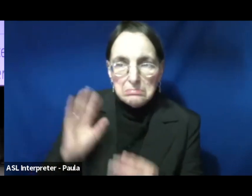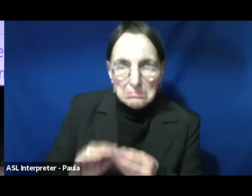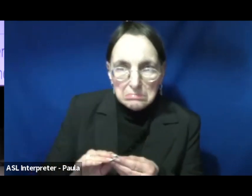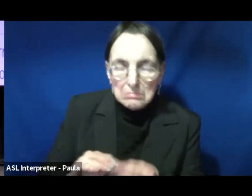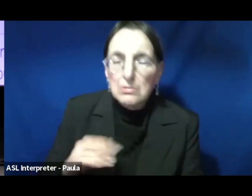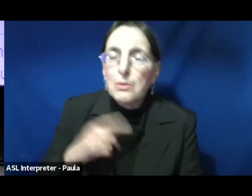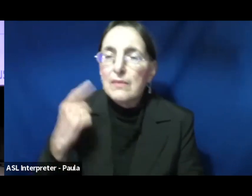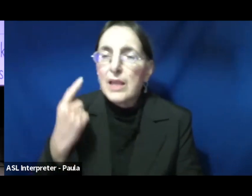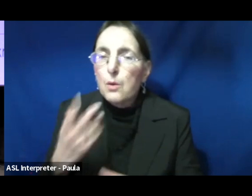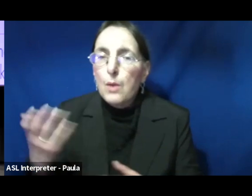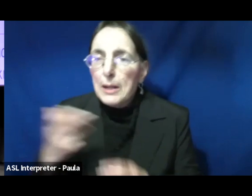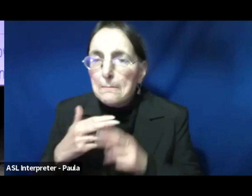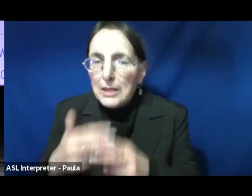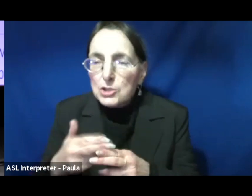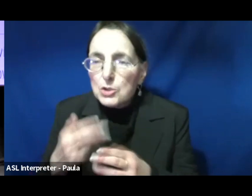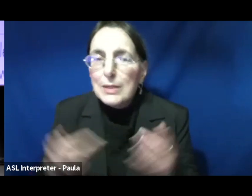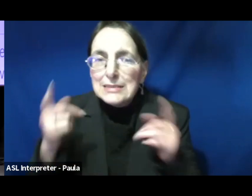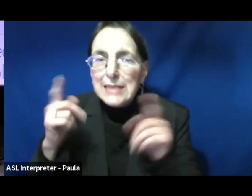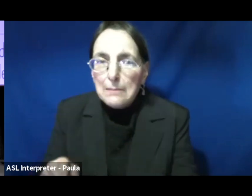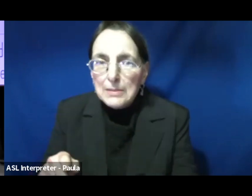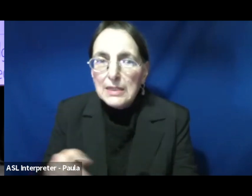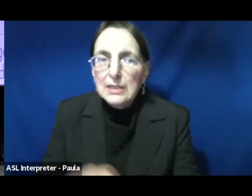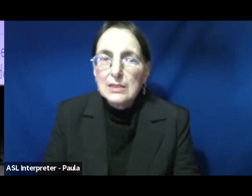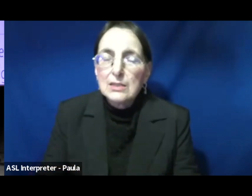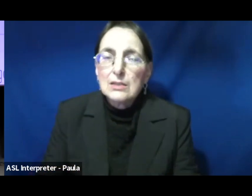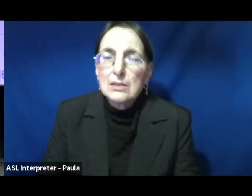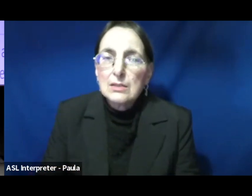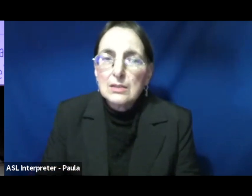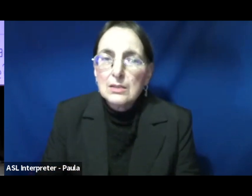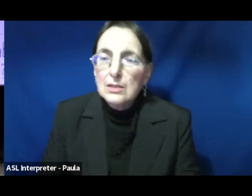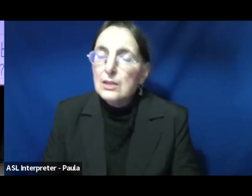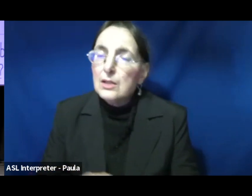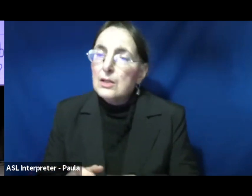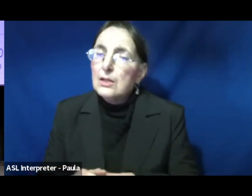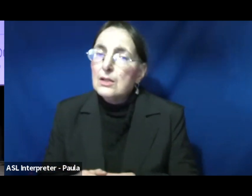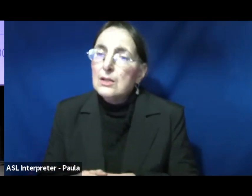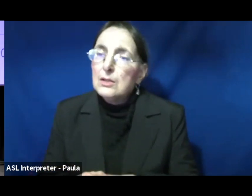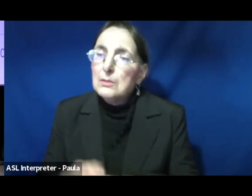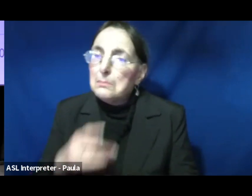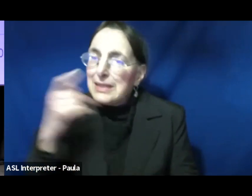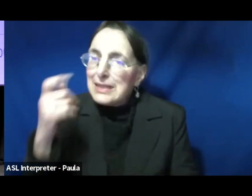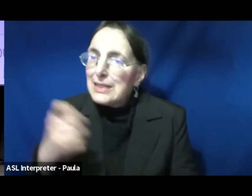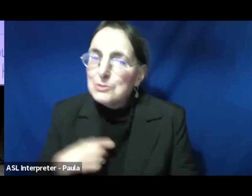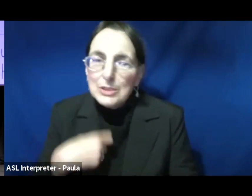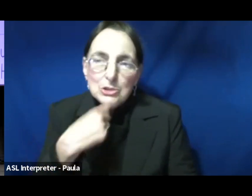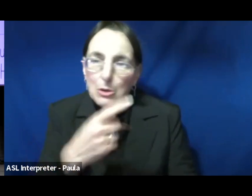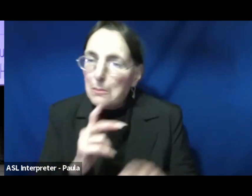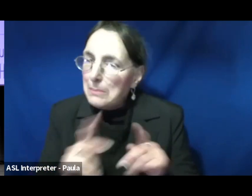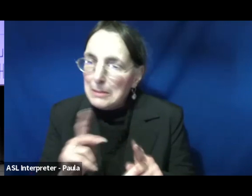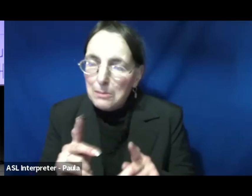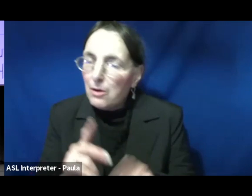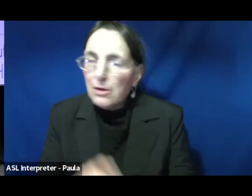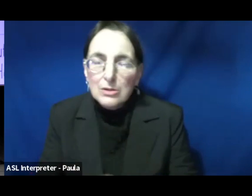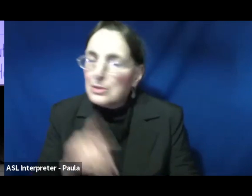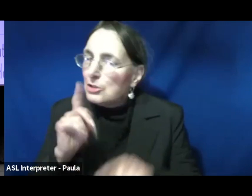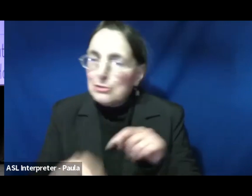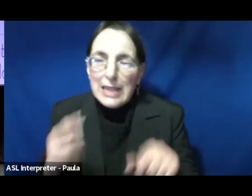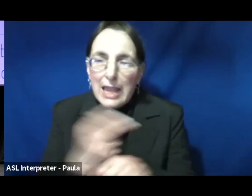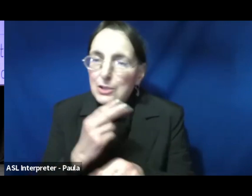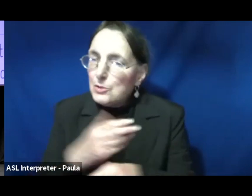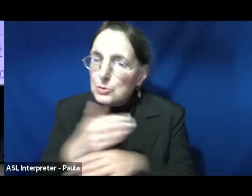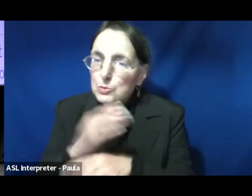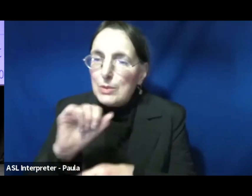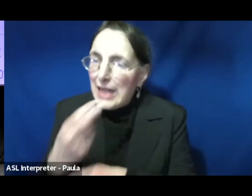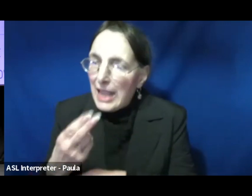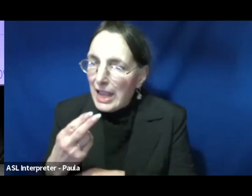Leone, in West Africa, what's happening is, because we've forced these folks to leave their wood ash, they're using lime. Now that there's a war in Ukraine, what